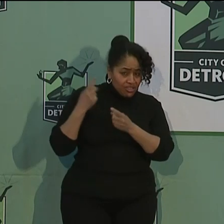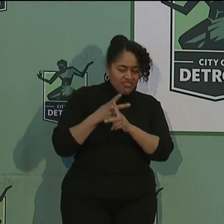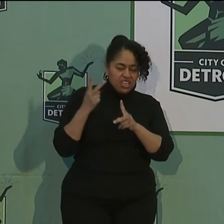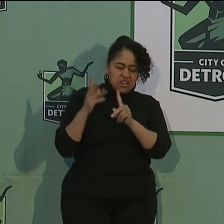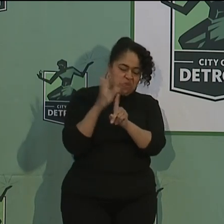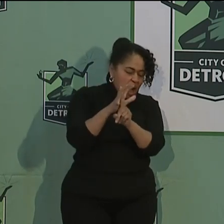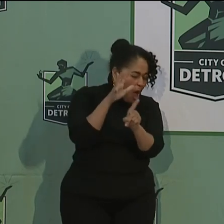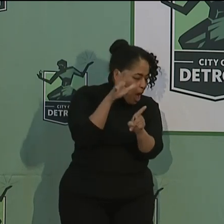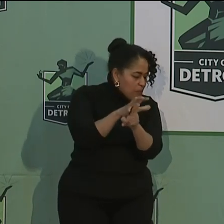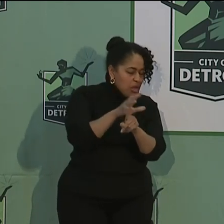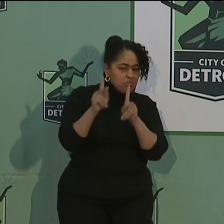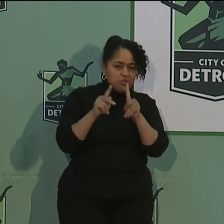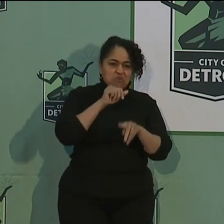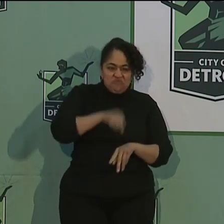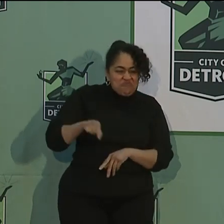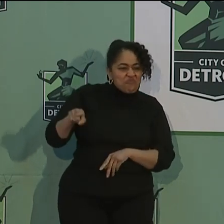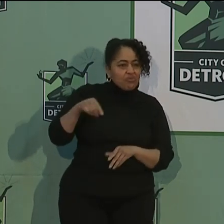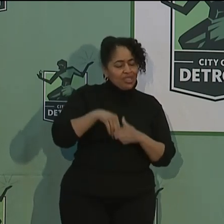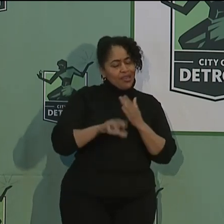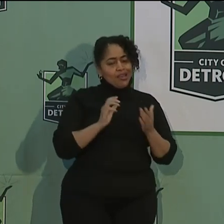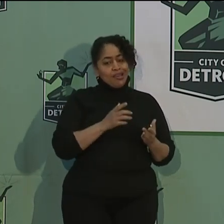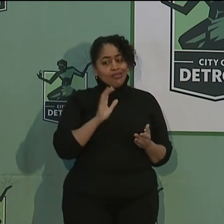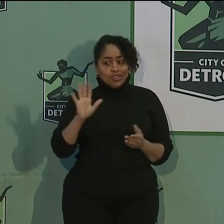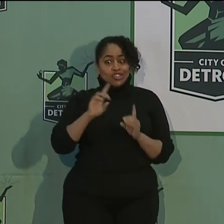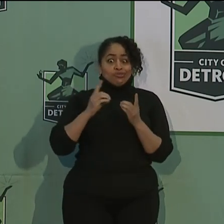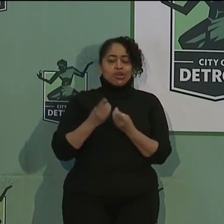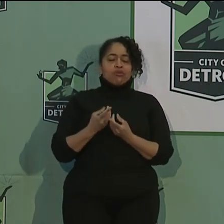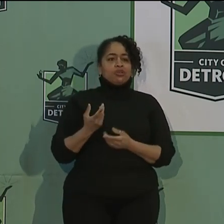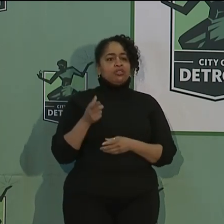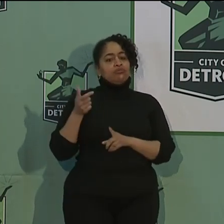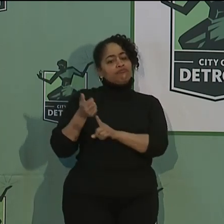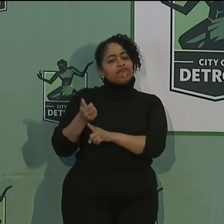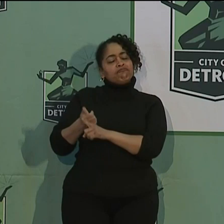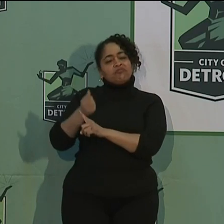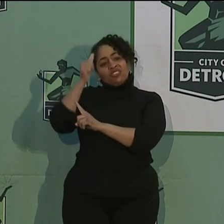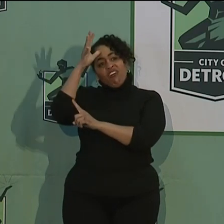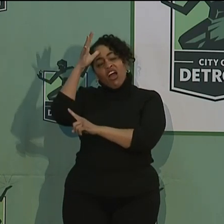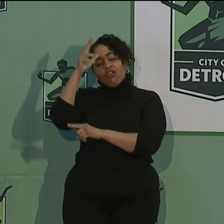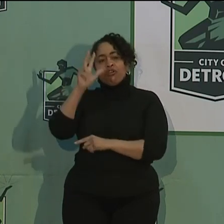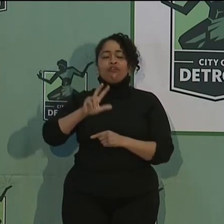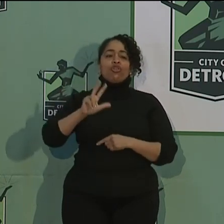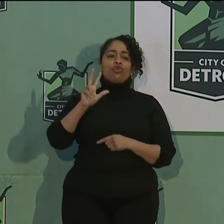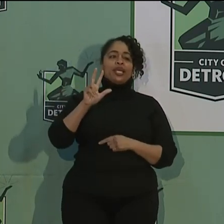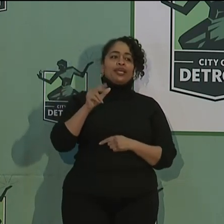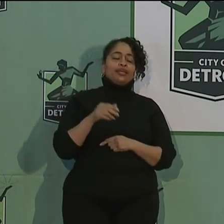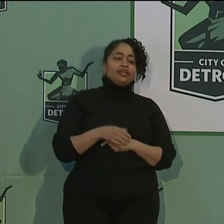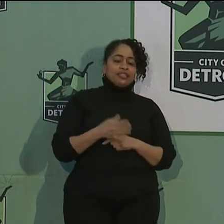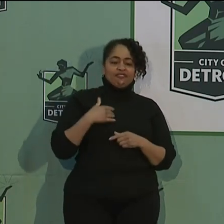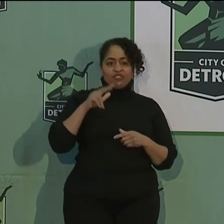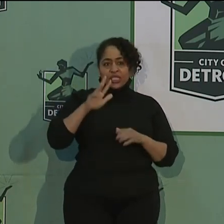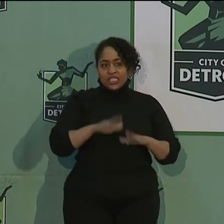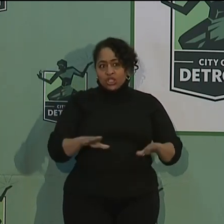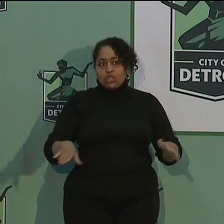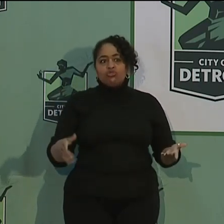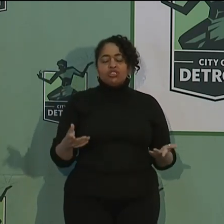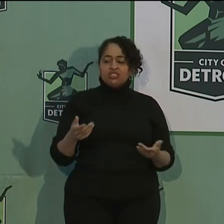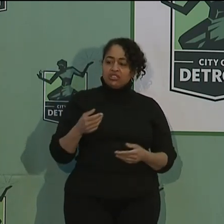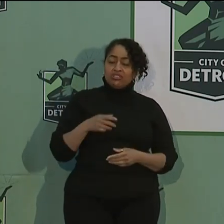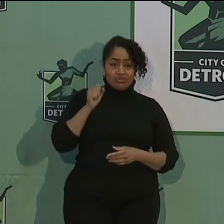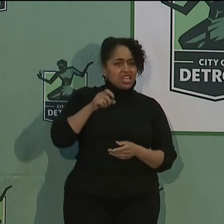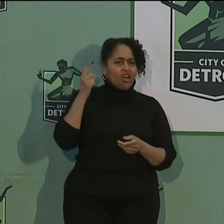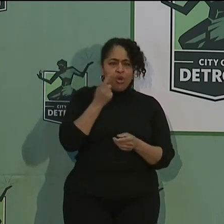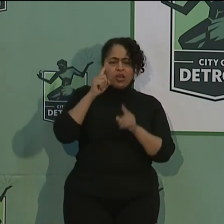people in the department. Mr. Jackson was a father of three, was somebody you could count on all the